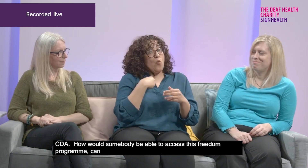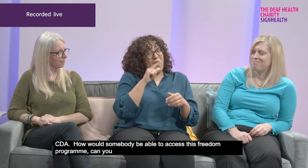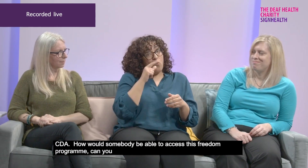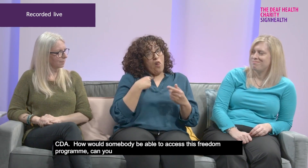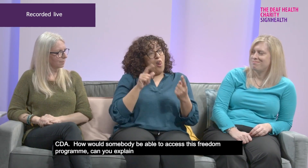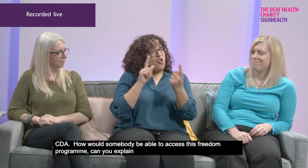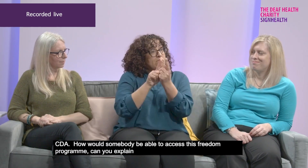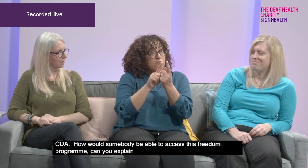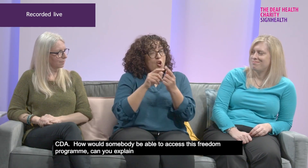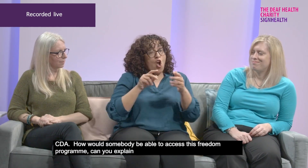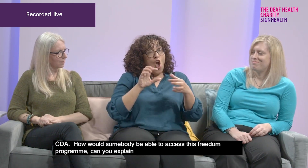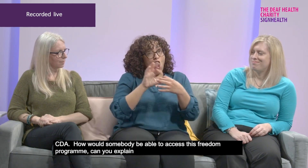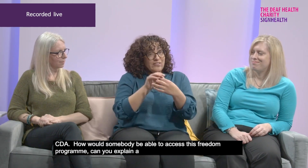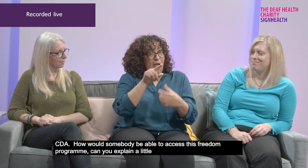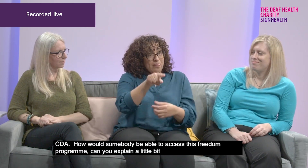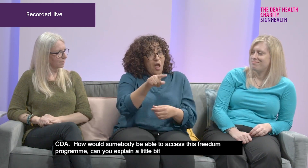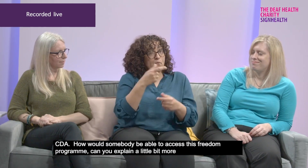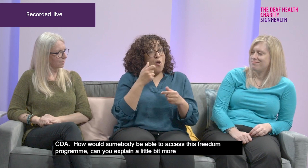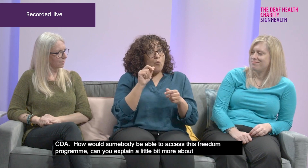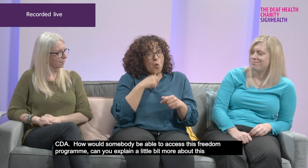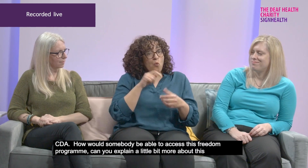explain a bit more about this?